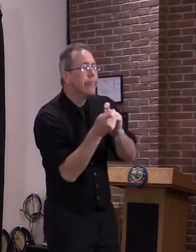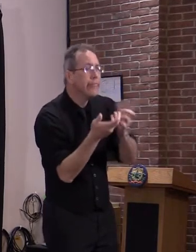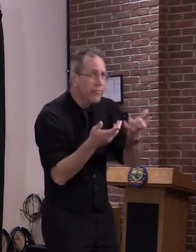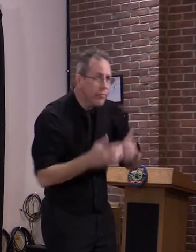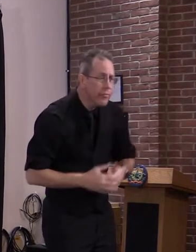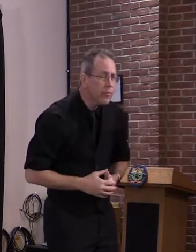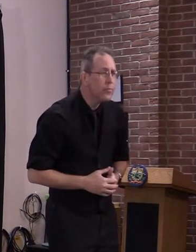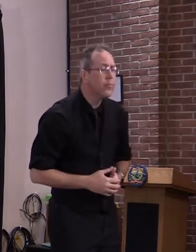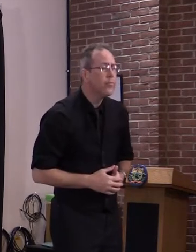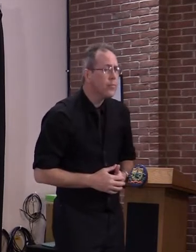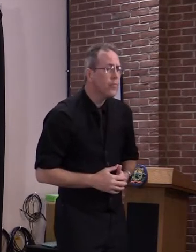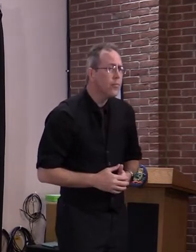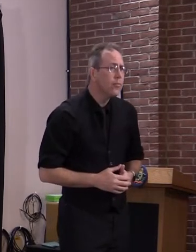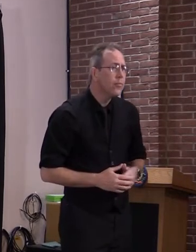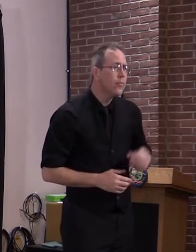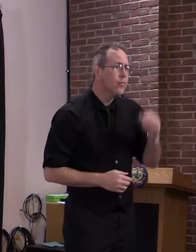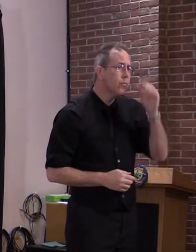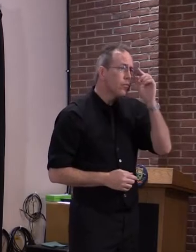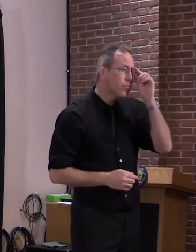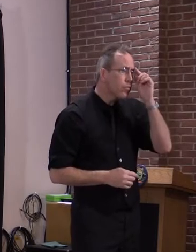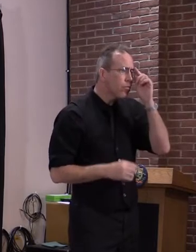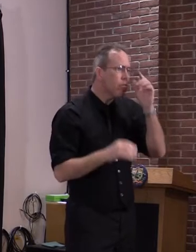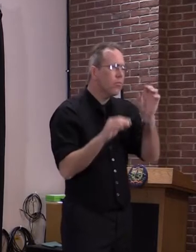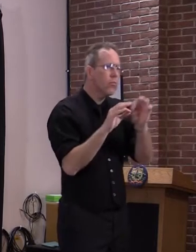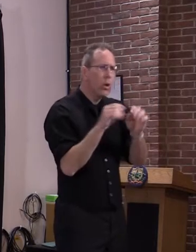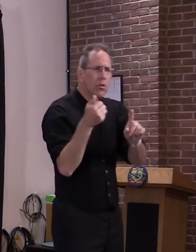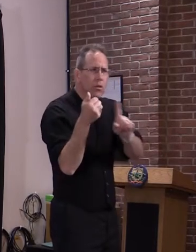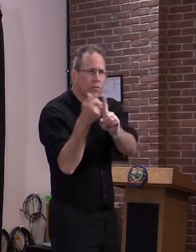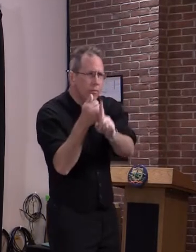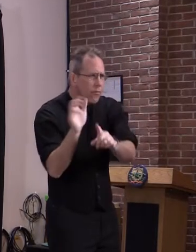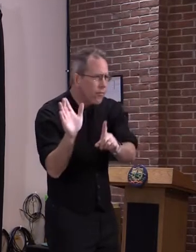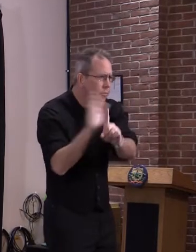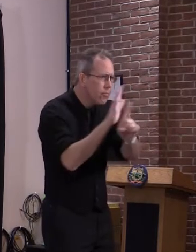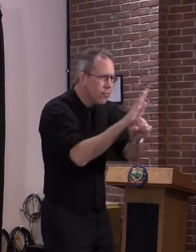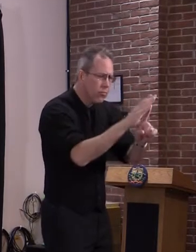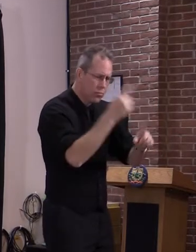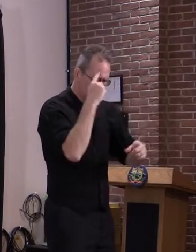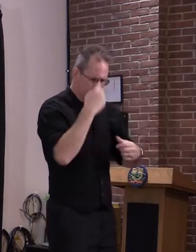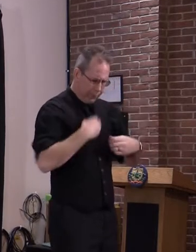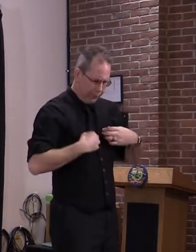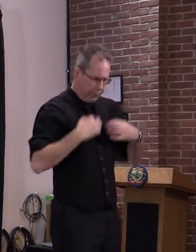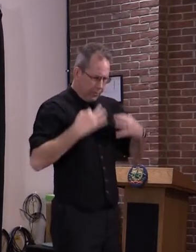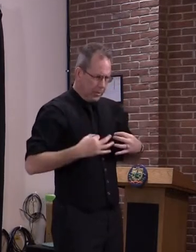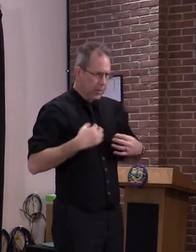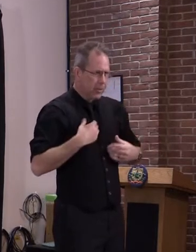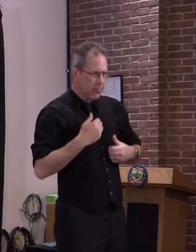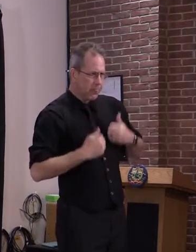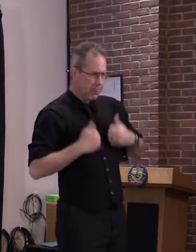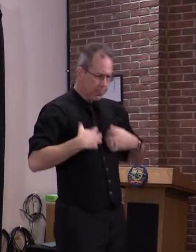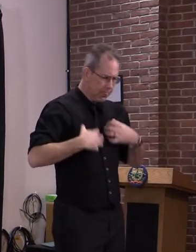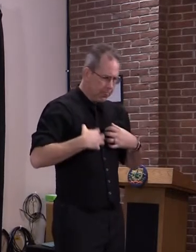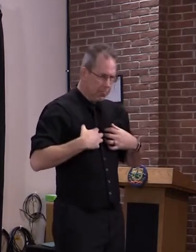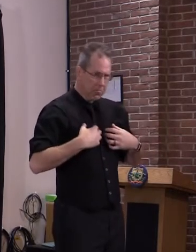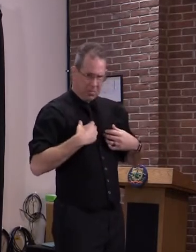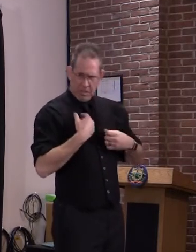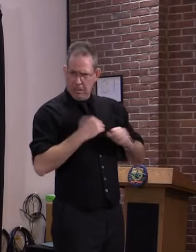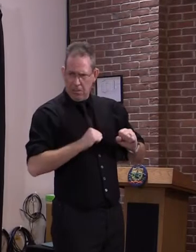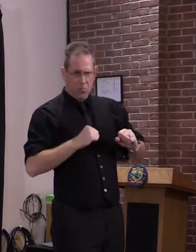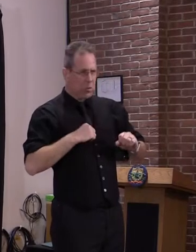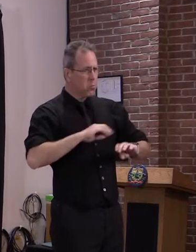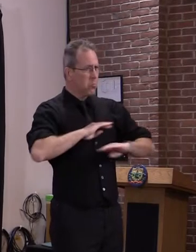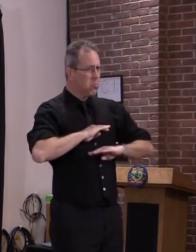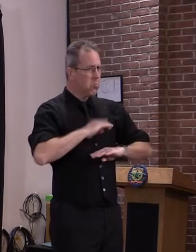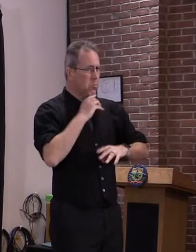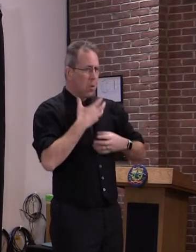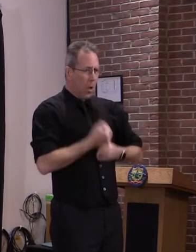COVID-19. Not only will it inform whether you take extra precautions, it's also critical to accessing